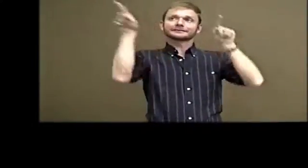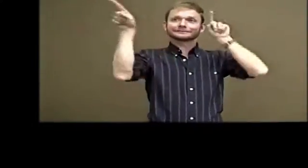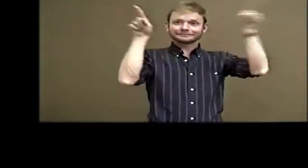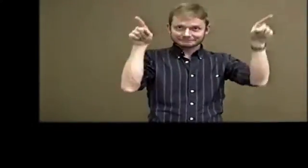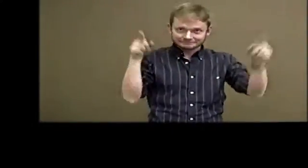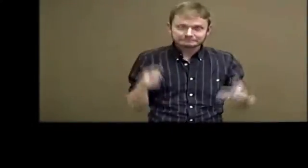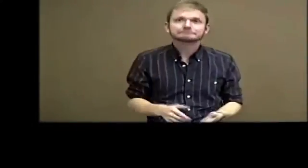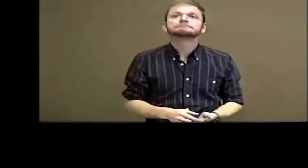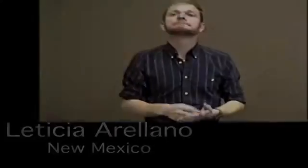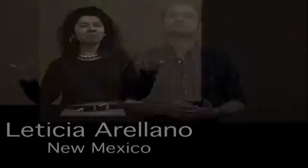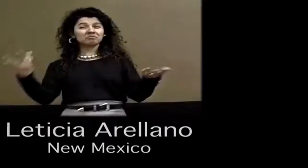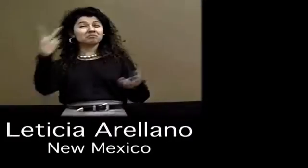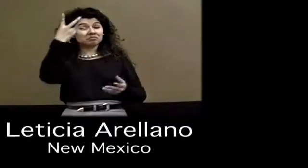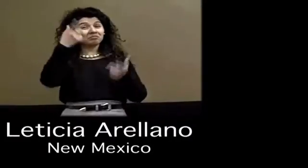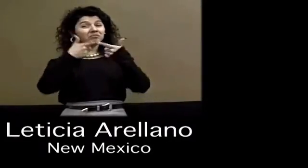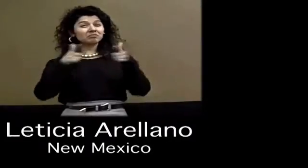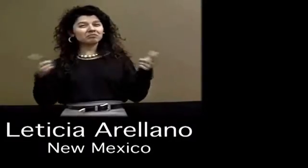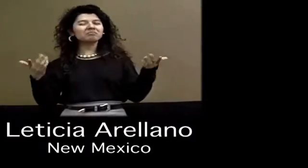way.